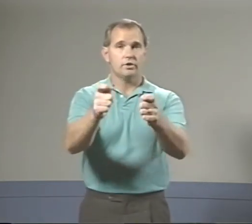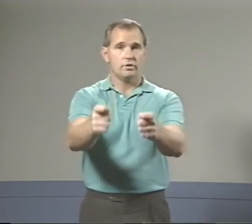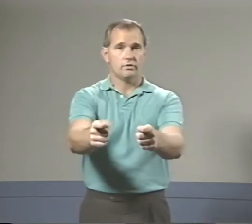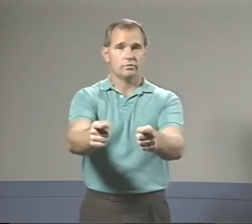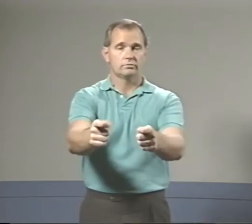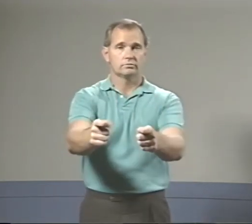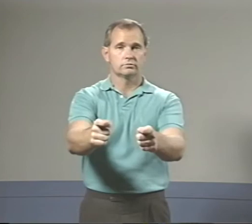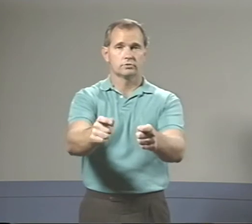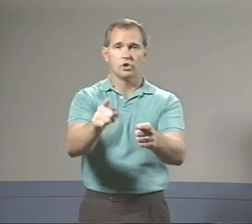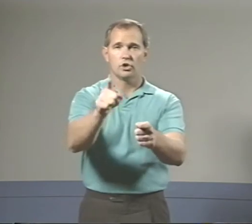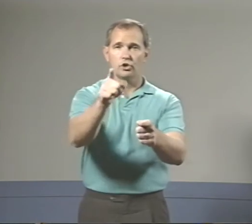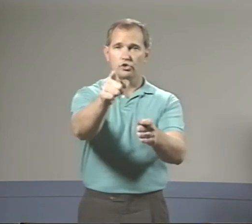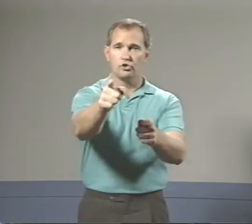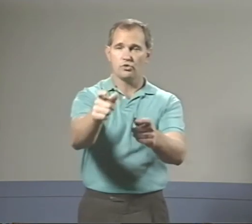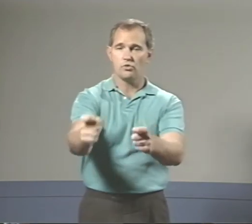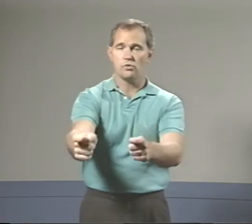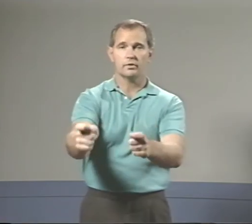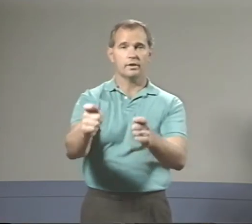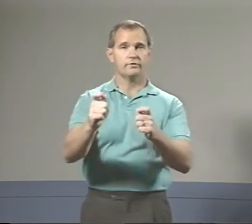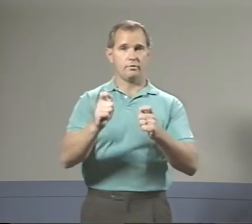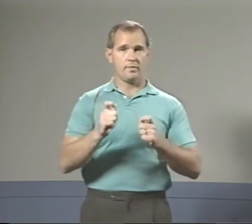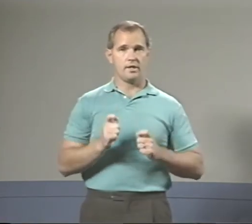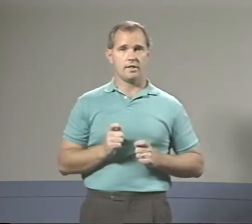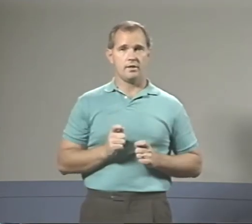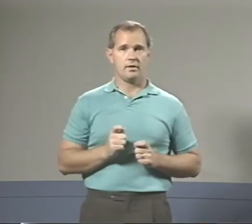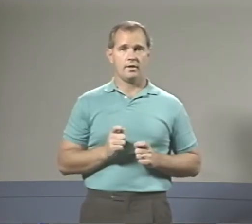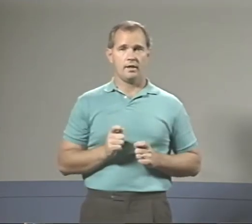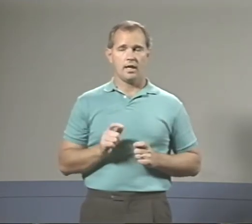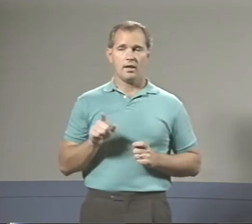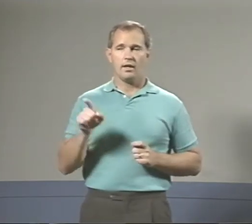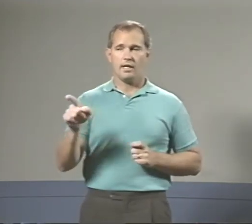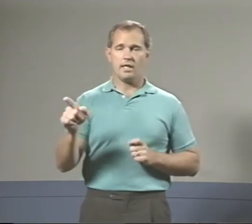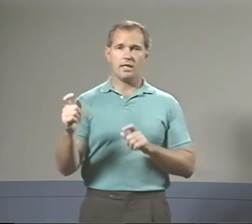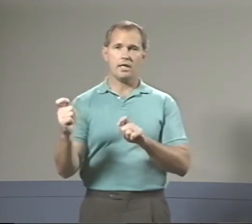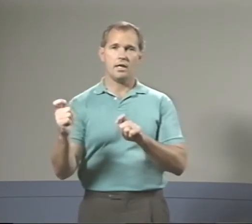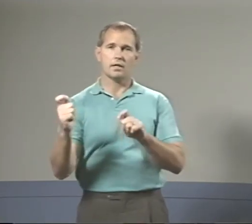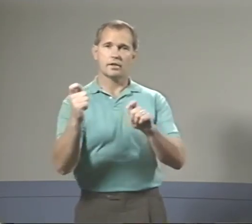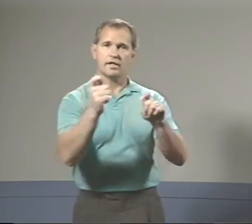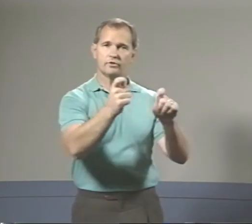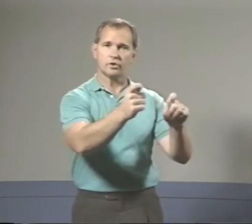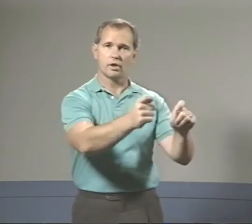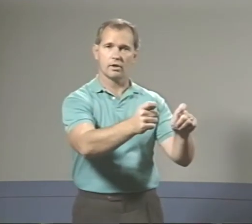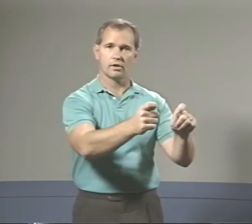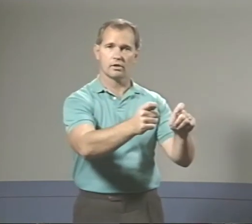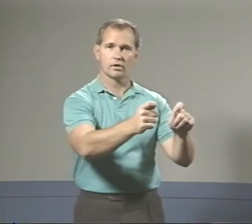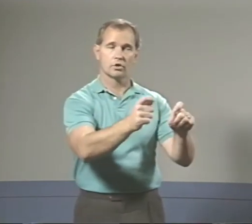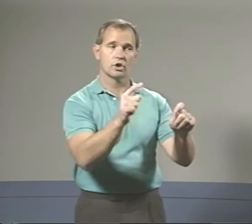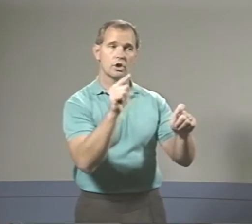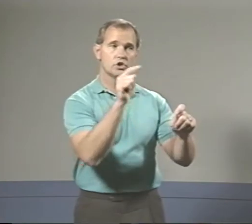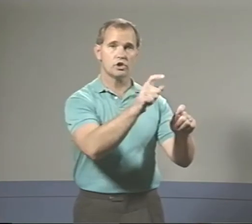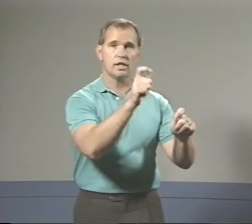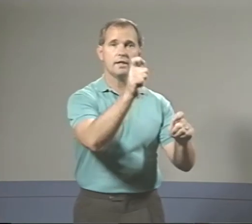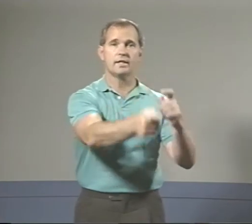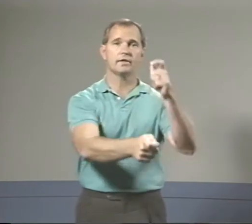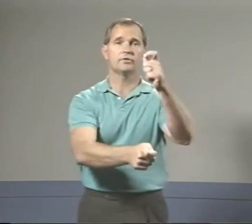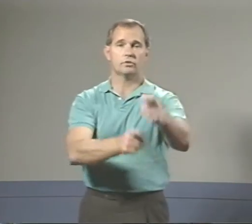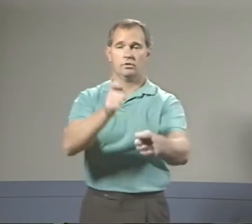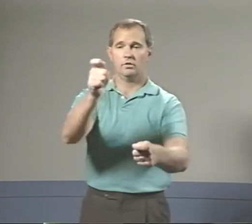you. You give to me. He gives to her. She gives